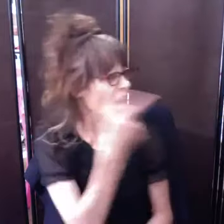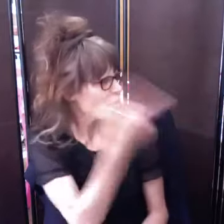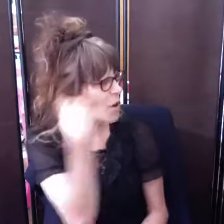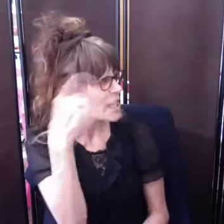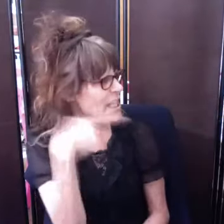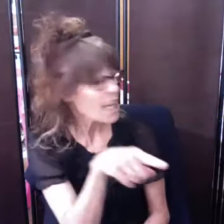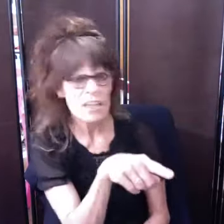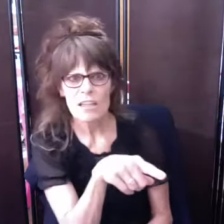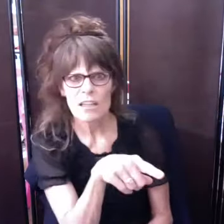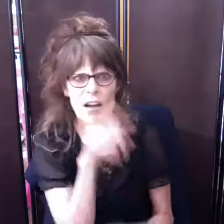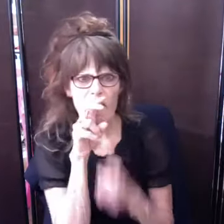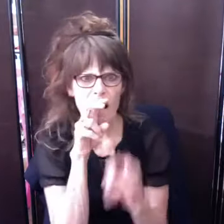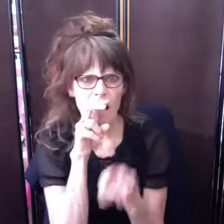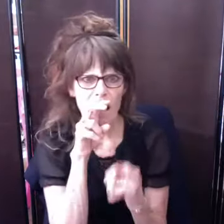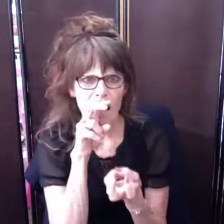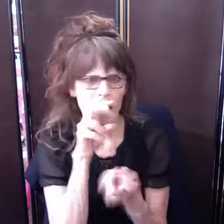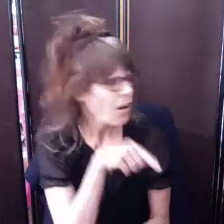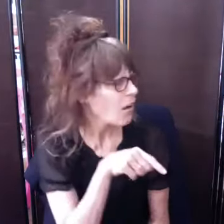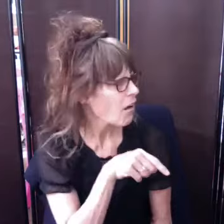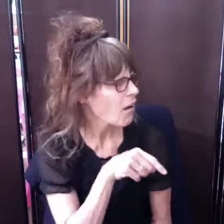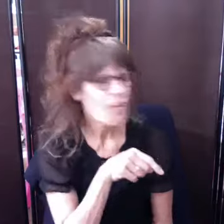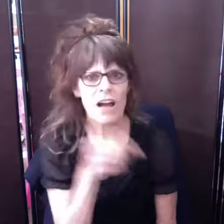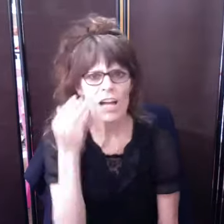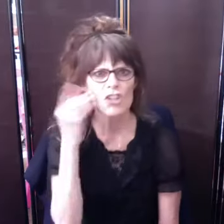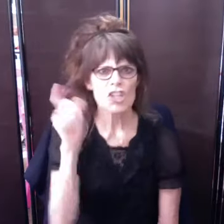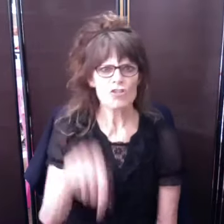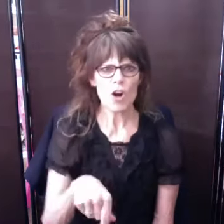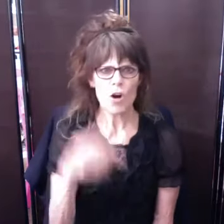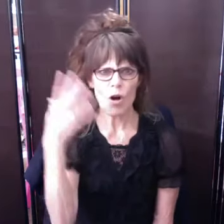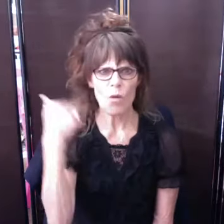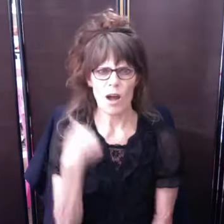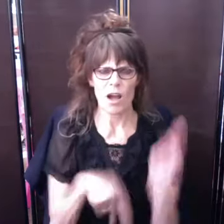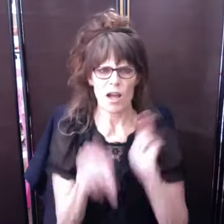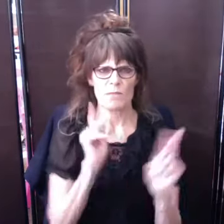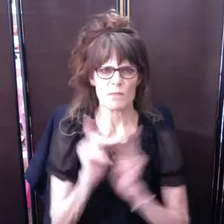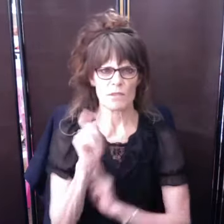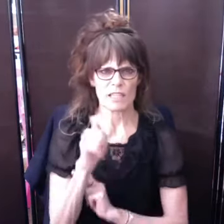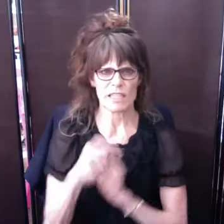it. I should have known why those people were having to buy 2 sets of tires a year.